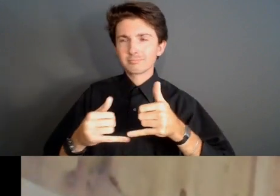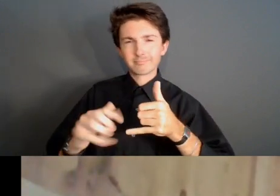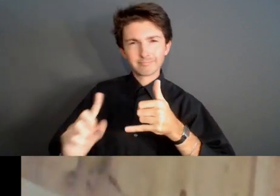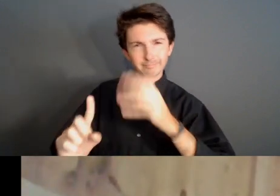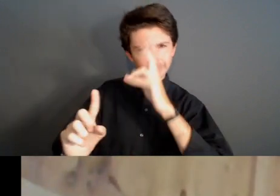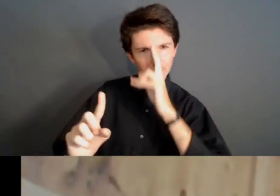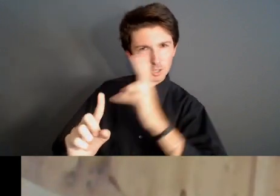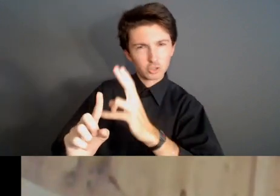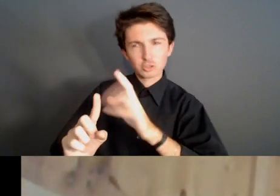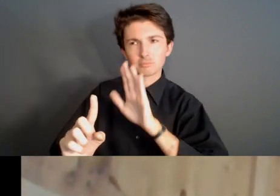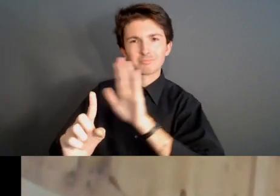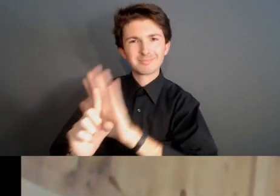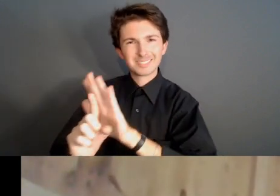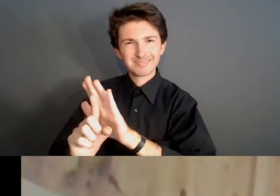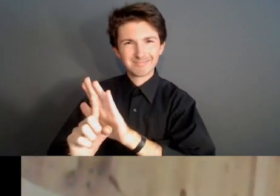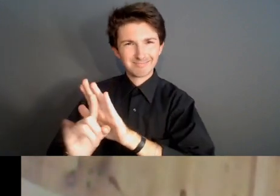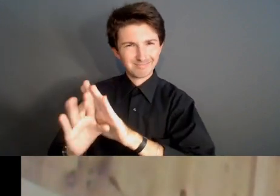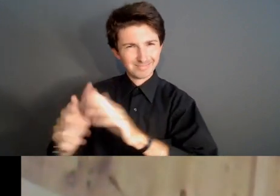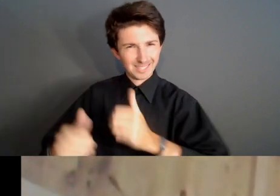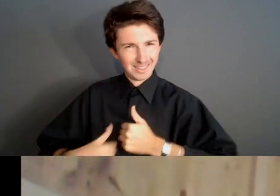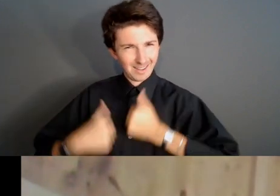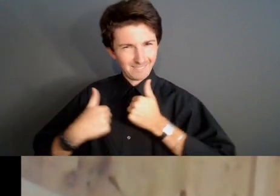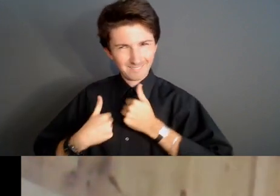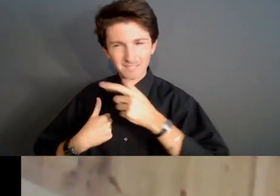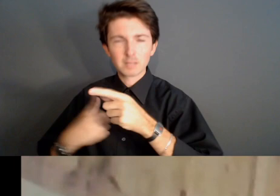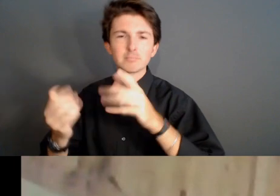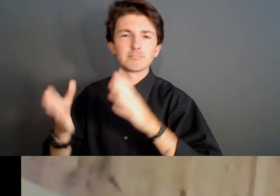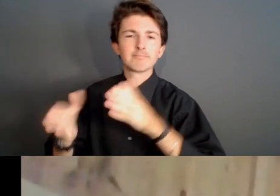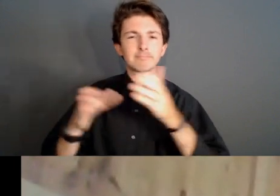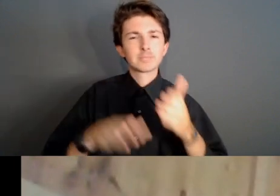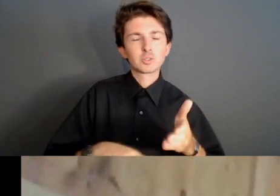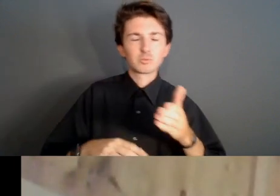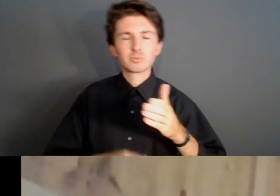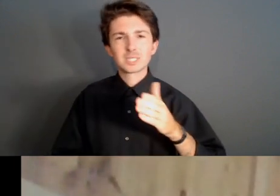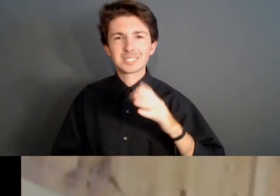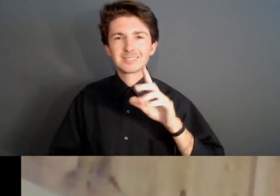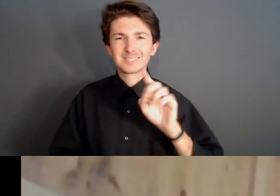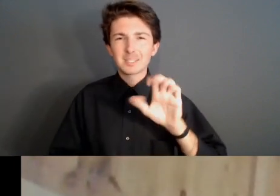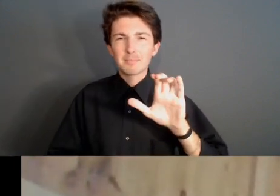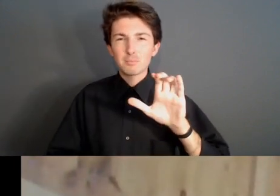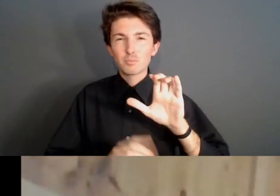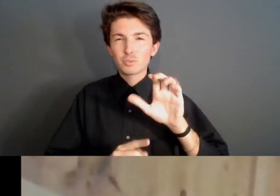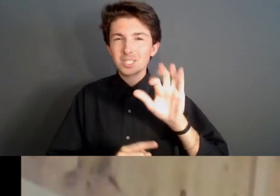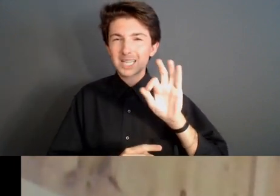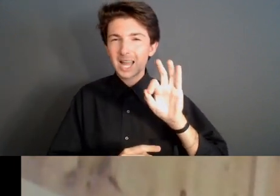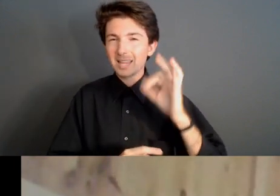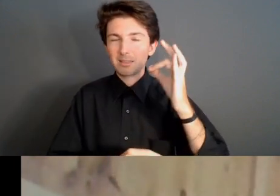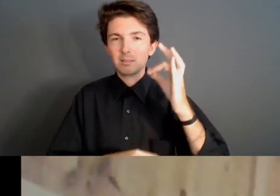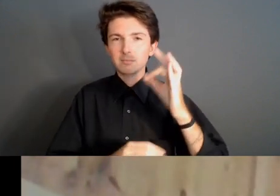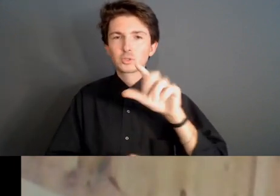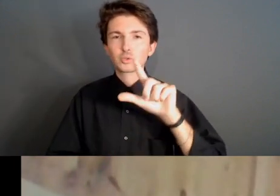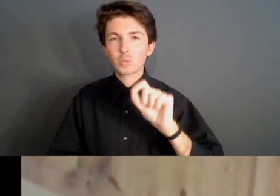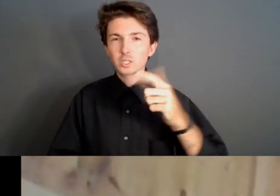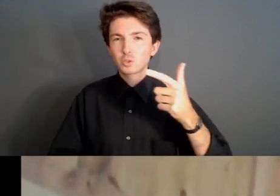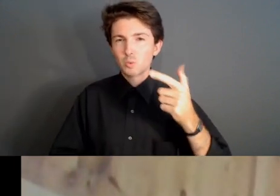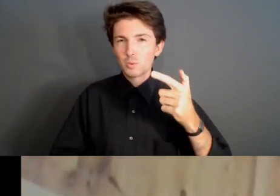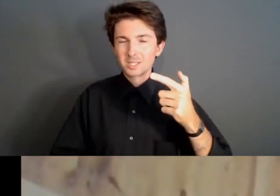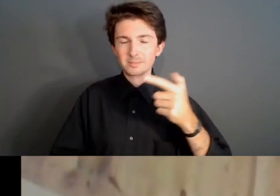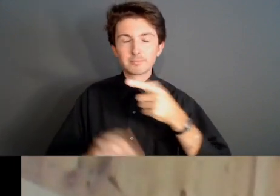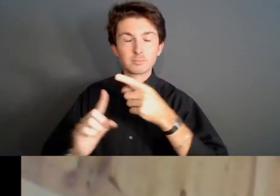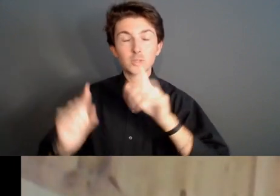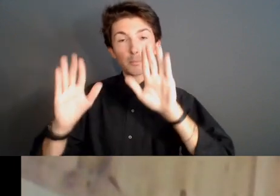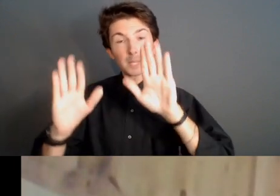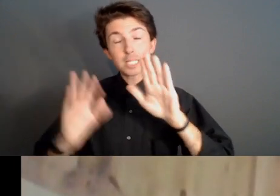disability rights and passed away September 9th, 2021. Justin was a terrific public speaker and a